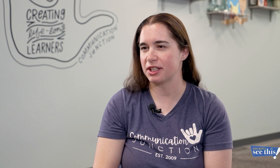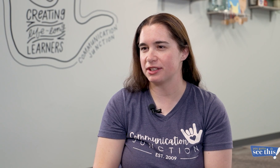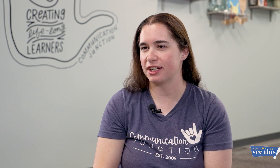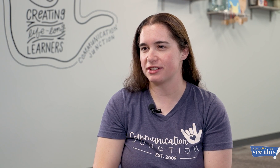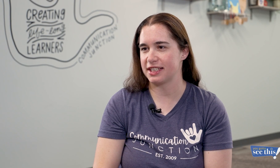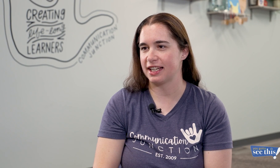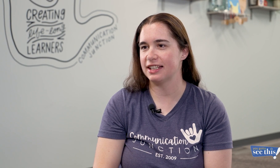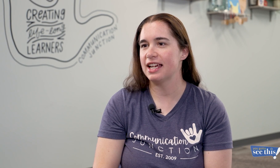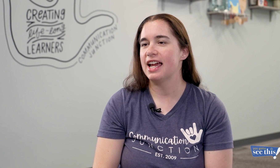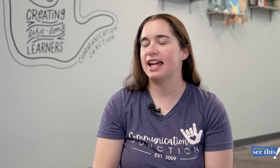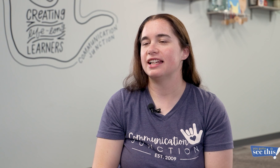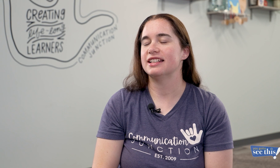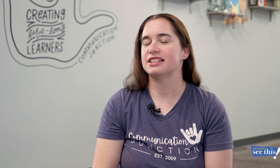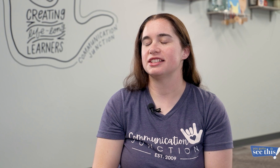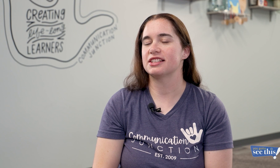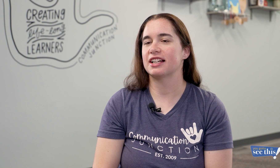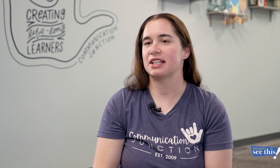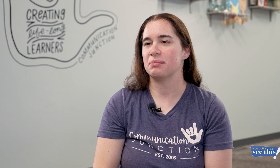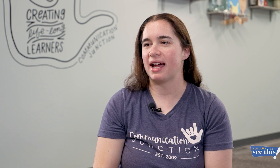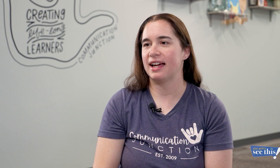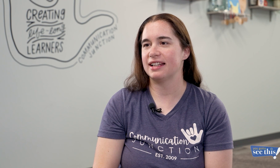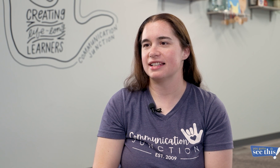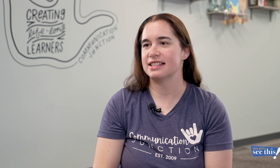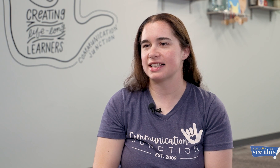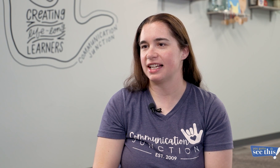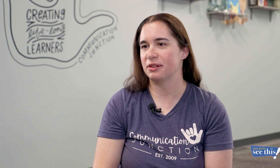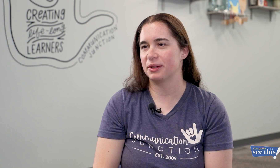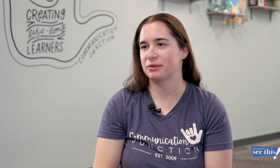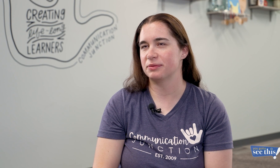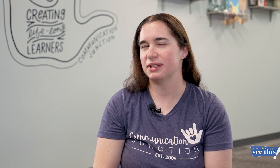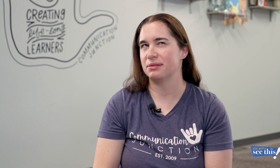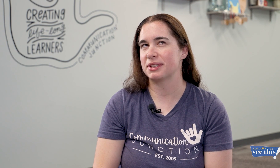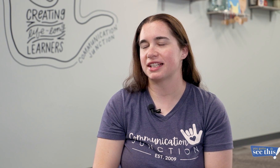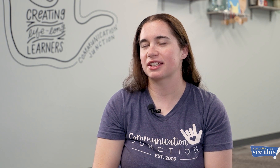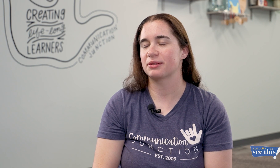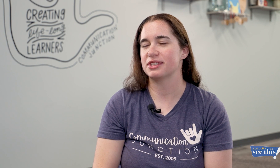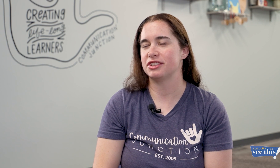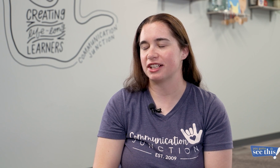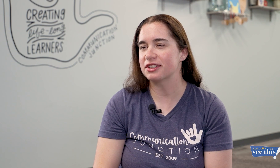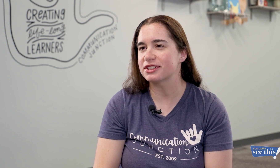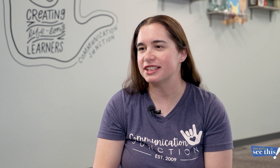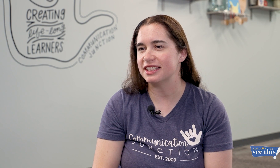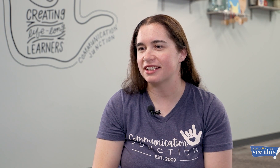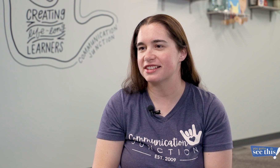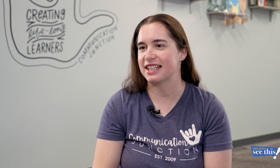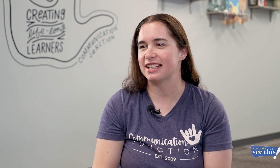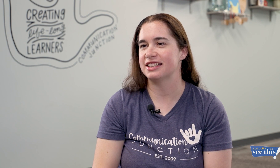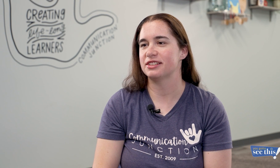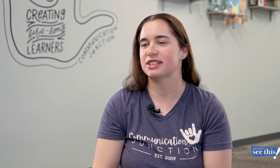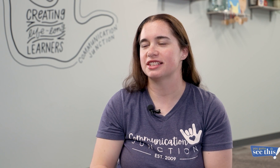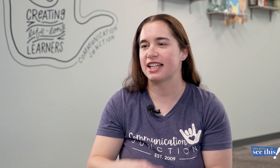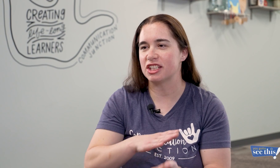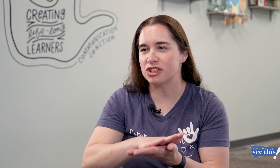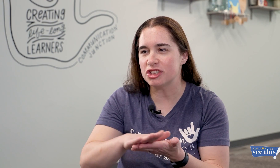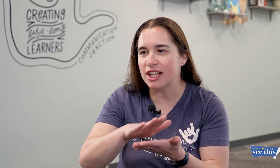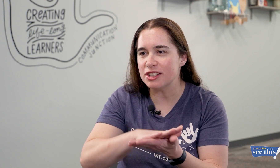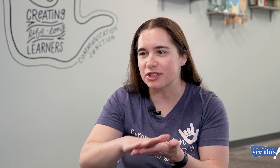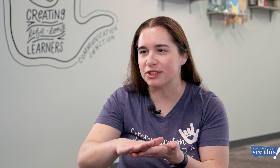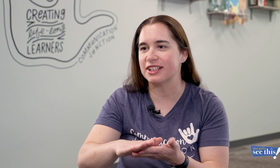couldn't understand, and she'd start getting mad and then sign it. One in particular was gentle. She didn't understand, and she was just like, gentle.